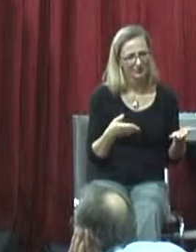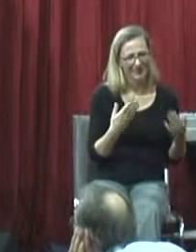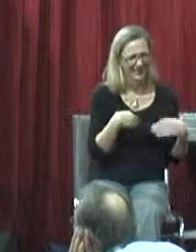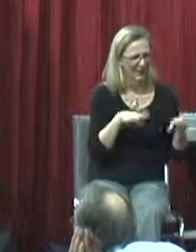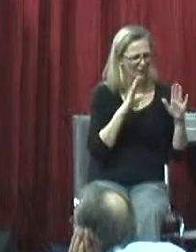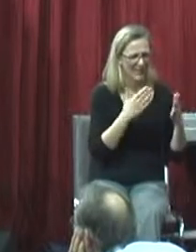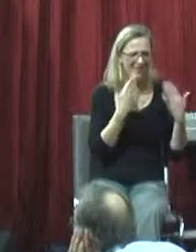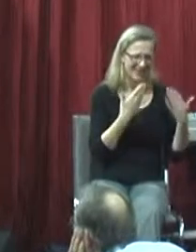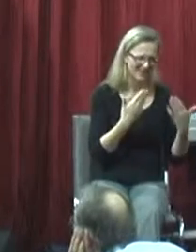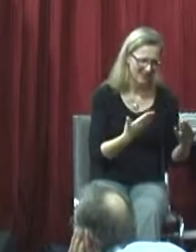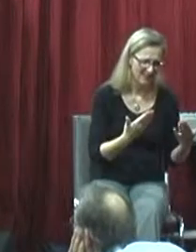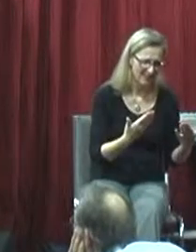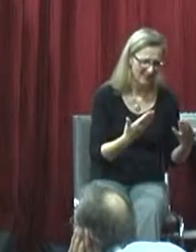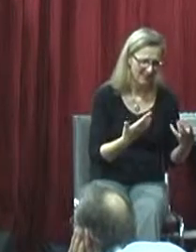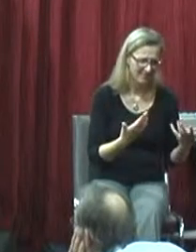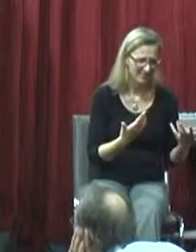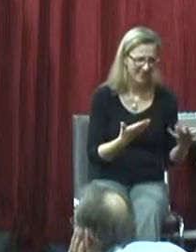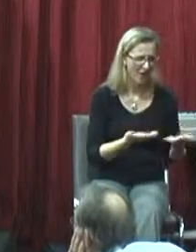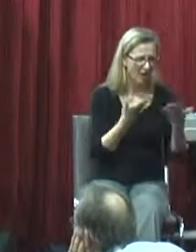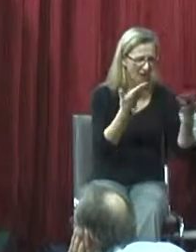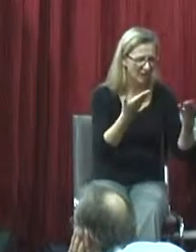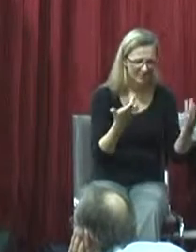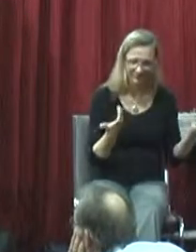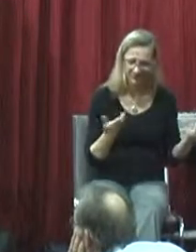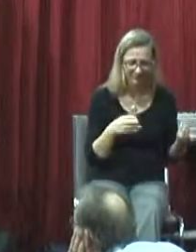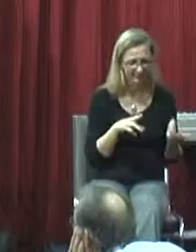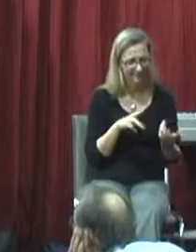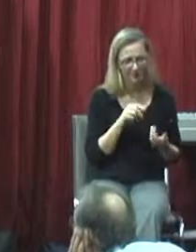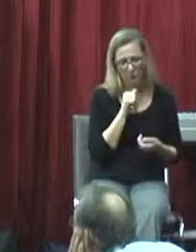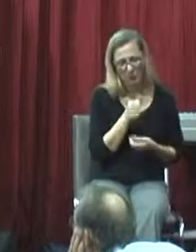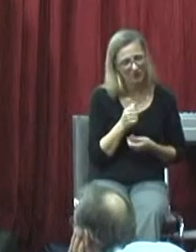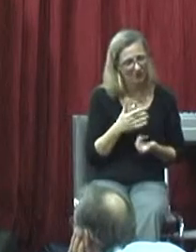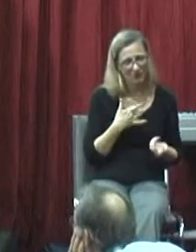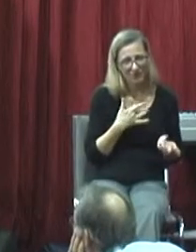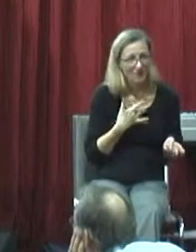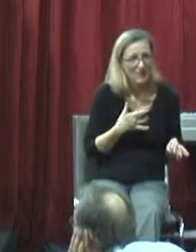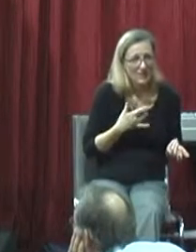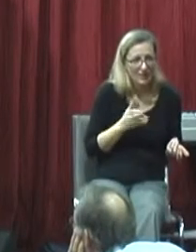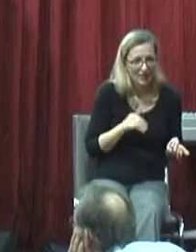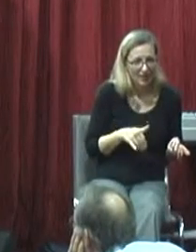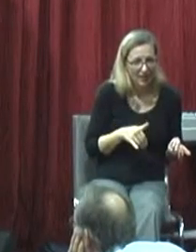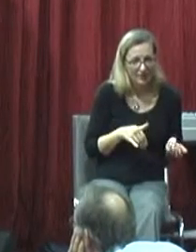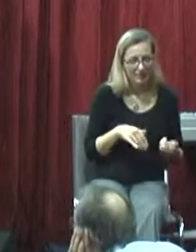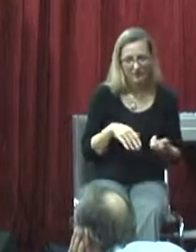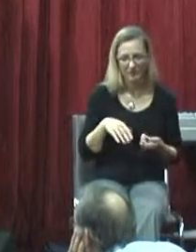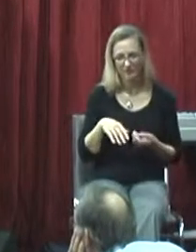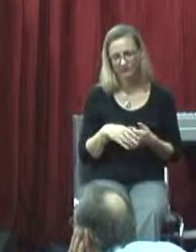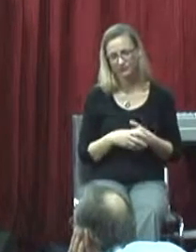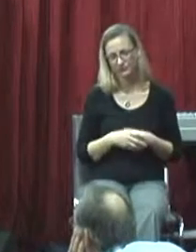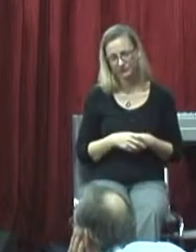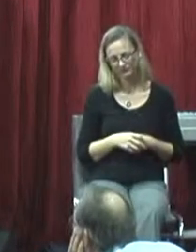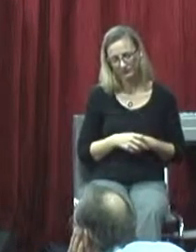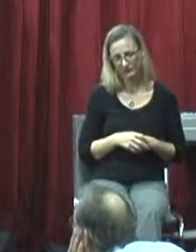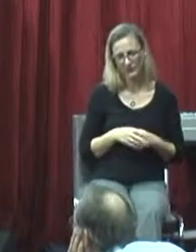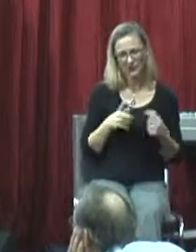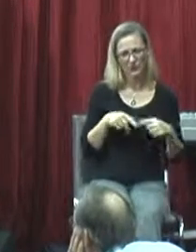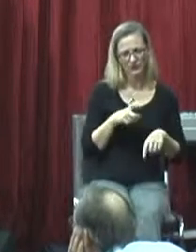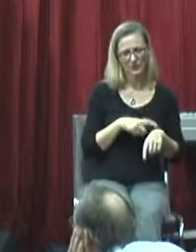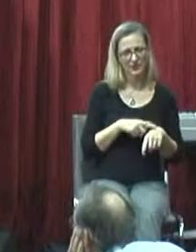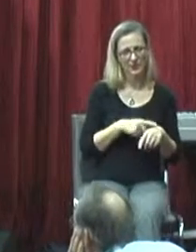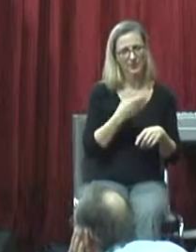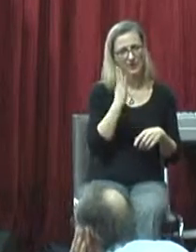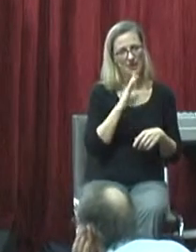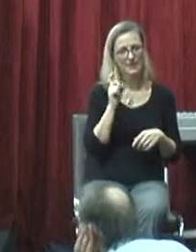because Dinah had been raped, his sons had committed murder, his family was in danger of being wiped out. So at this time, God